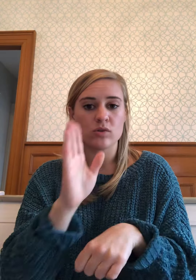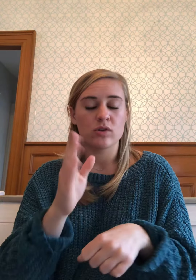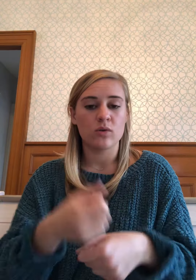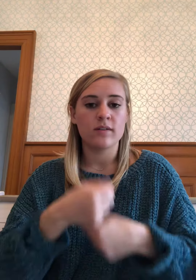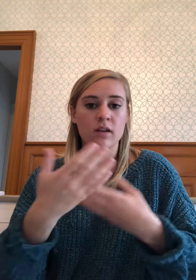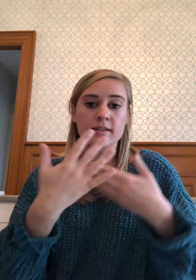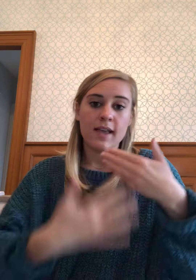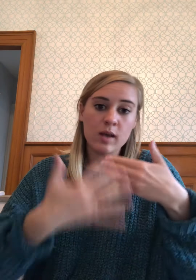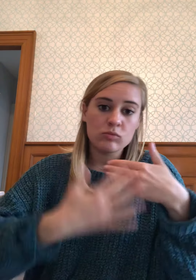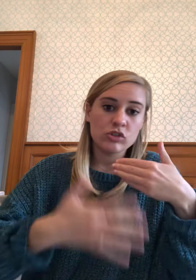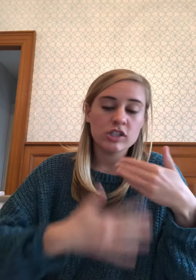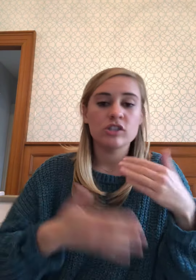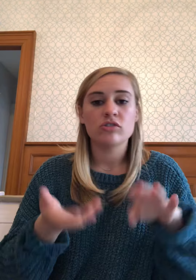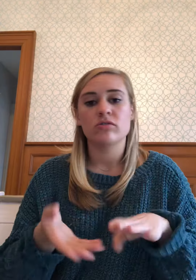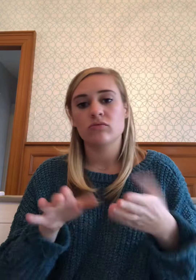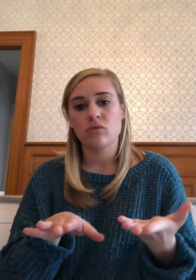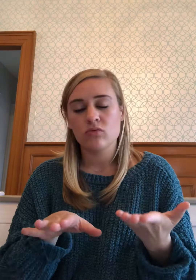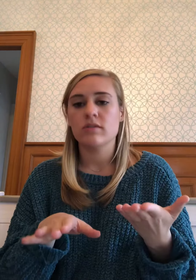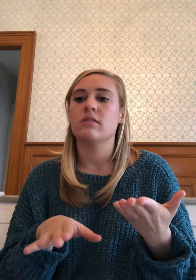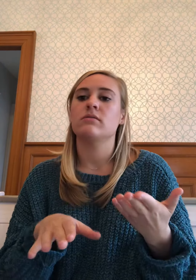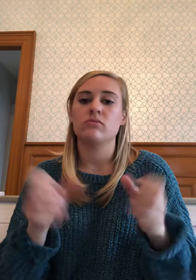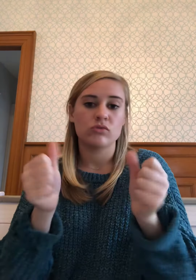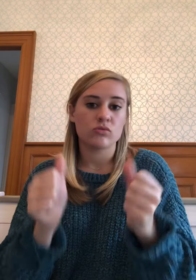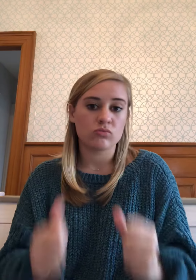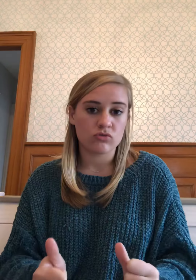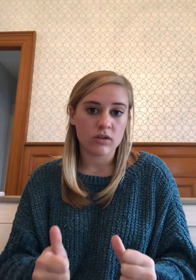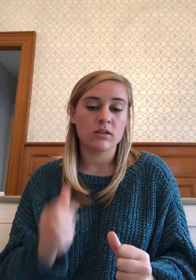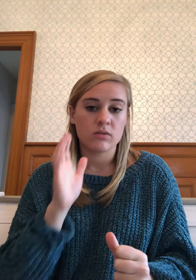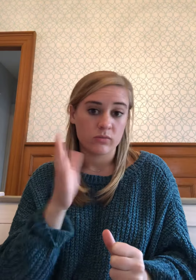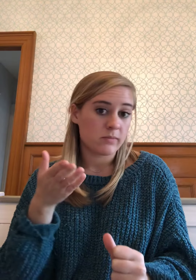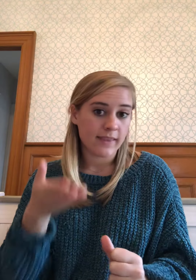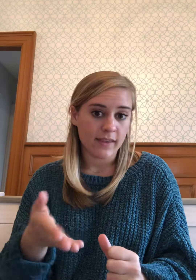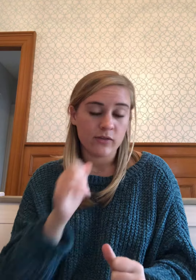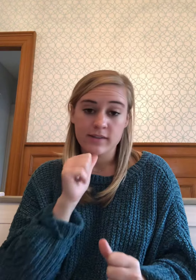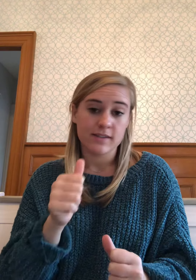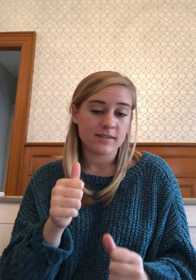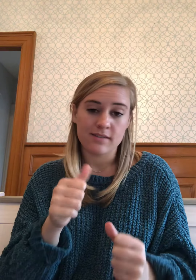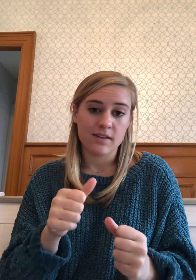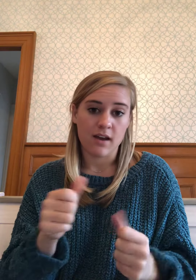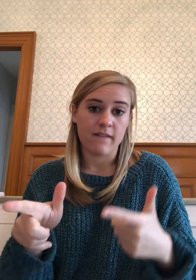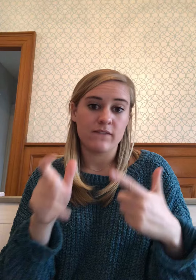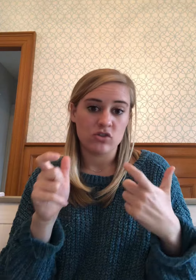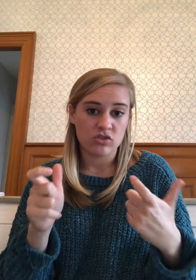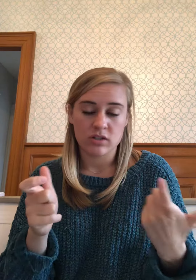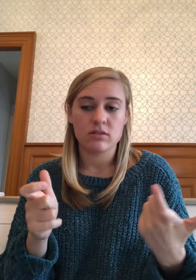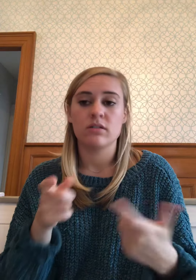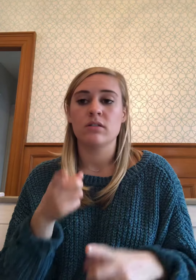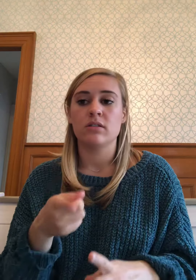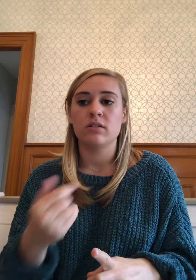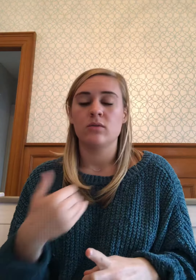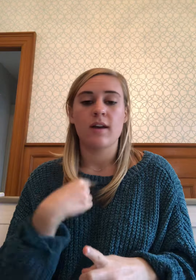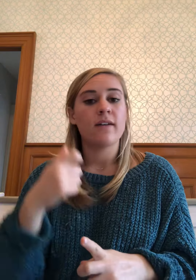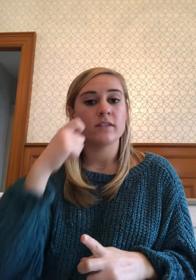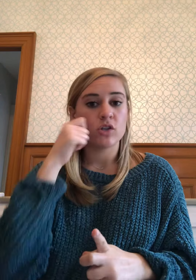necrosis. Undermining resorption is present, not efficient. There's tissue reorganization after